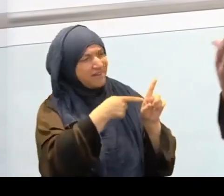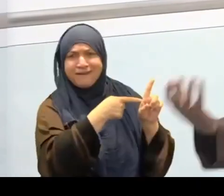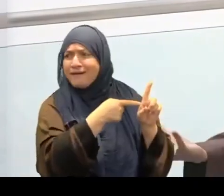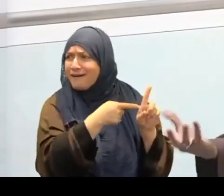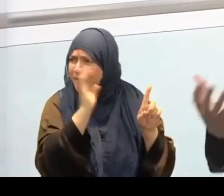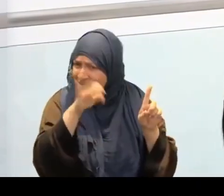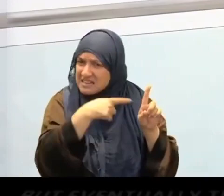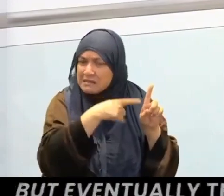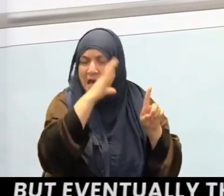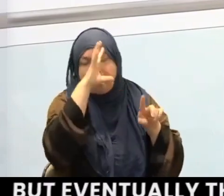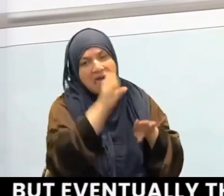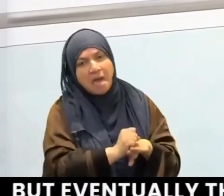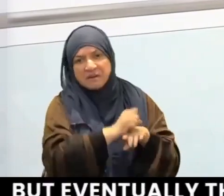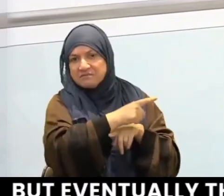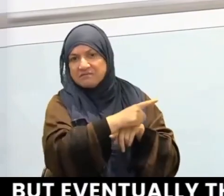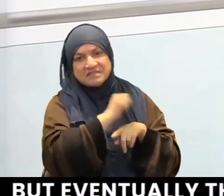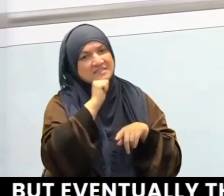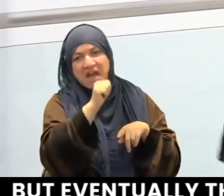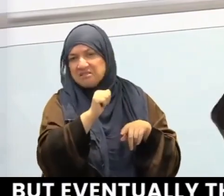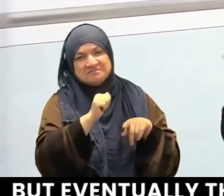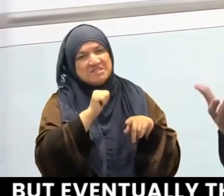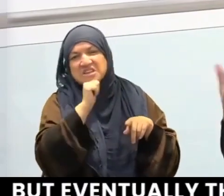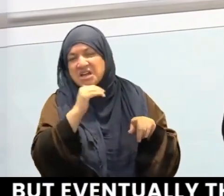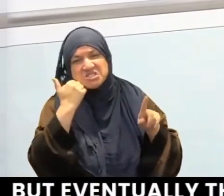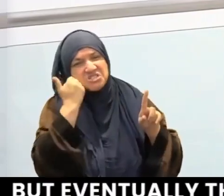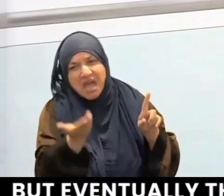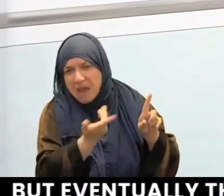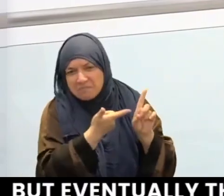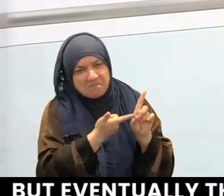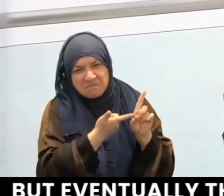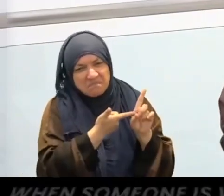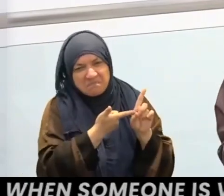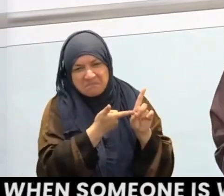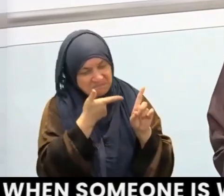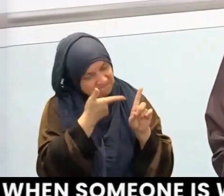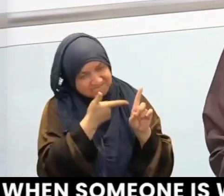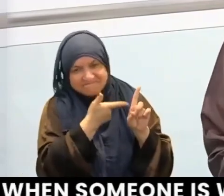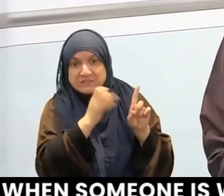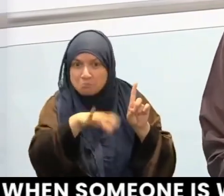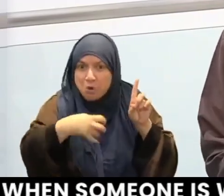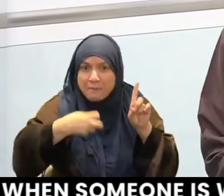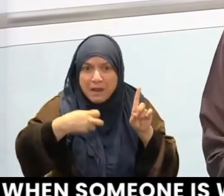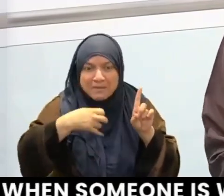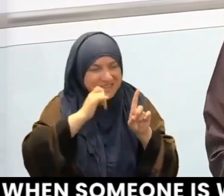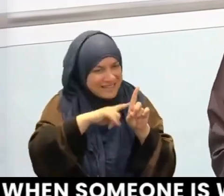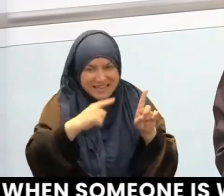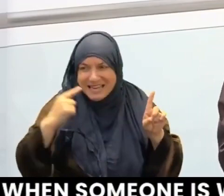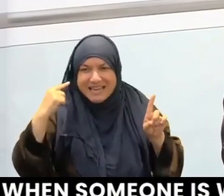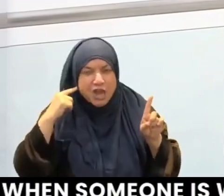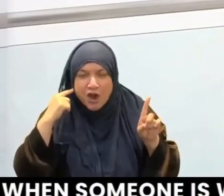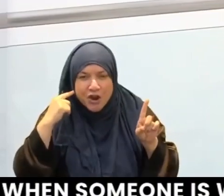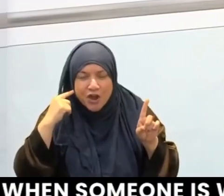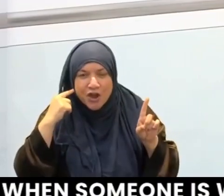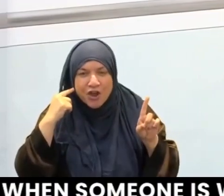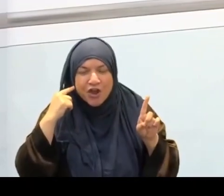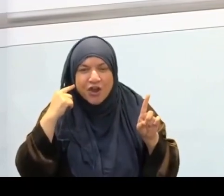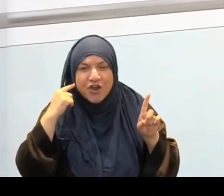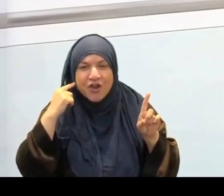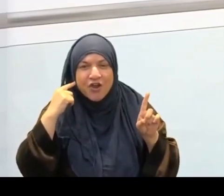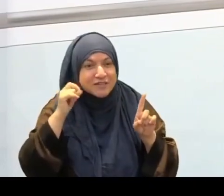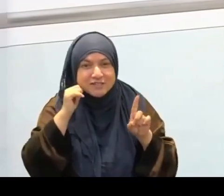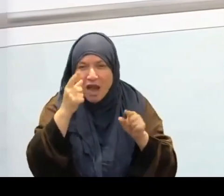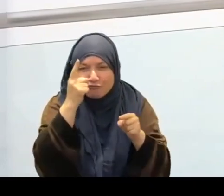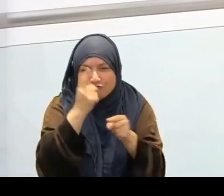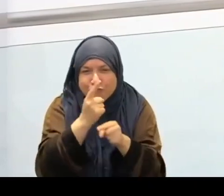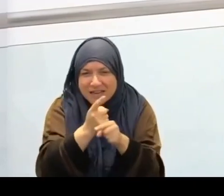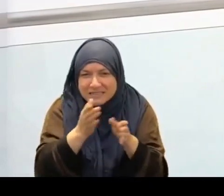just corrupt their manners, but eventually their morals, and no longer even be able to hear when someone is warning them and someone is telling them to be